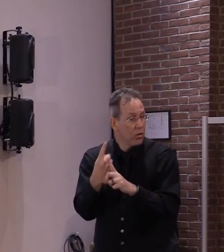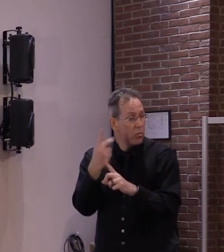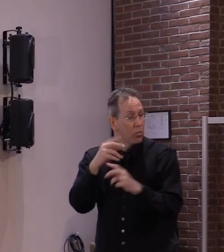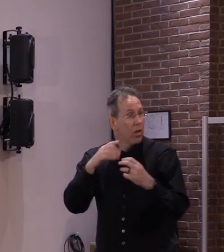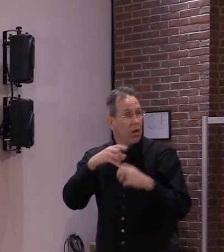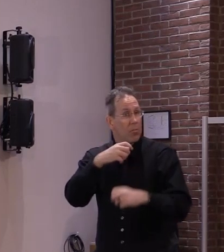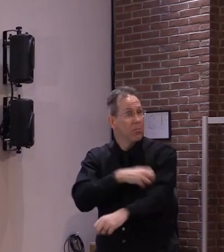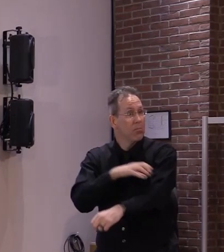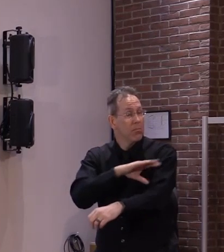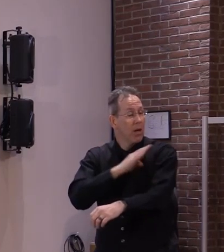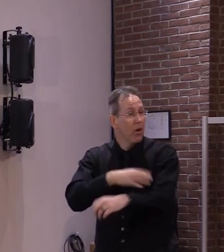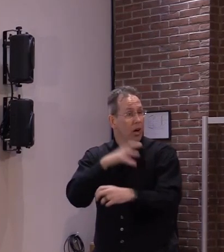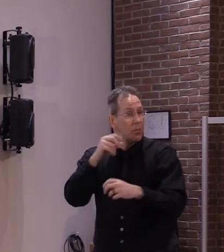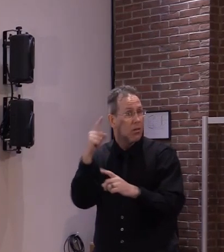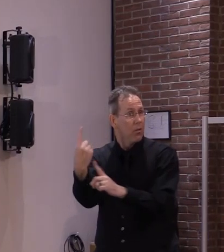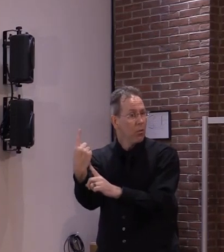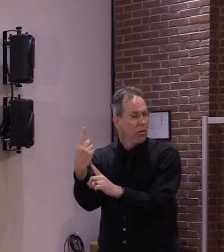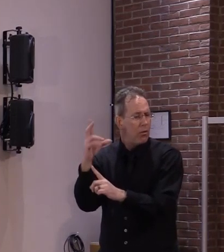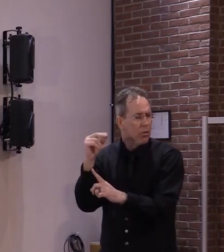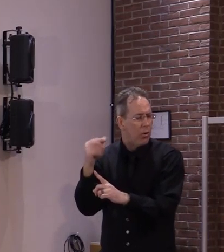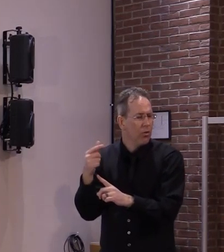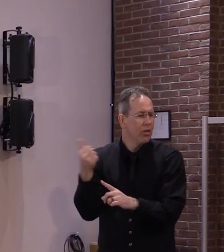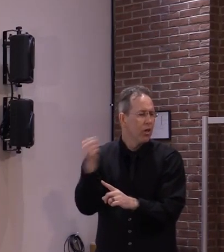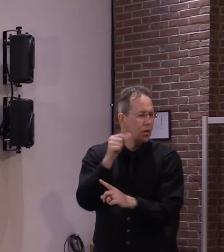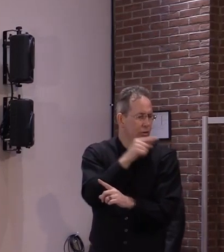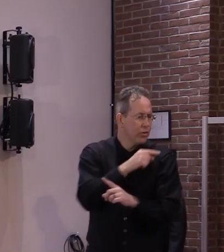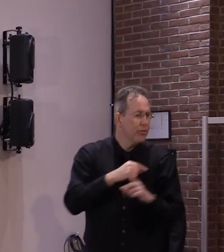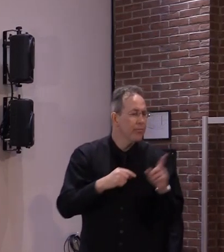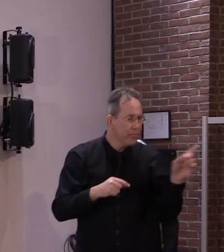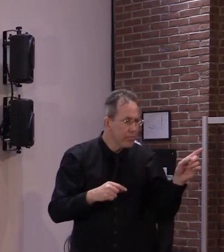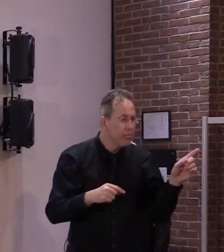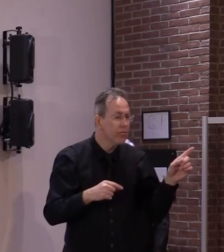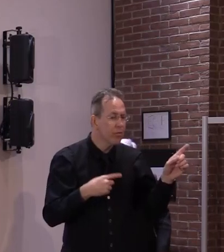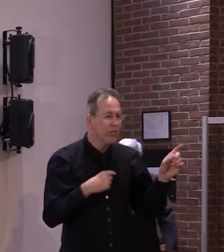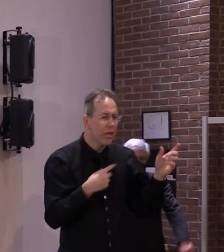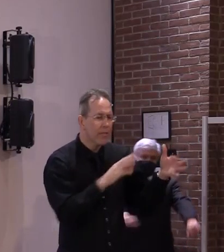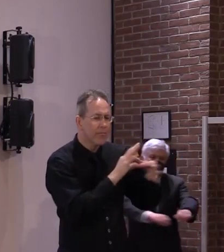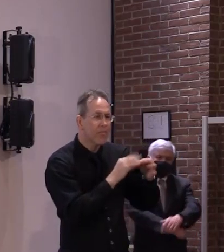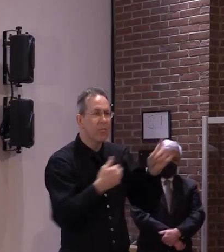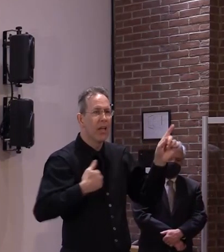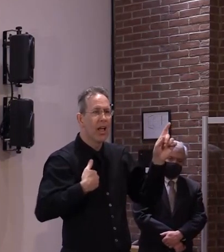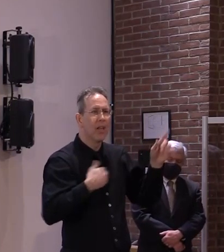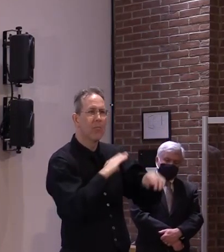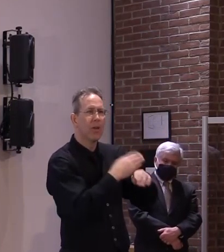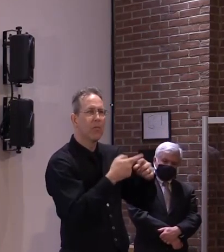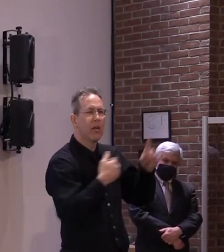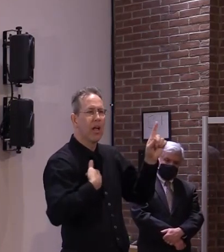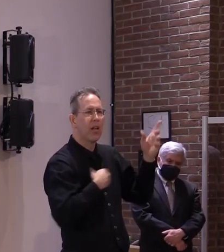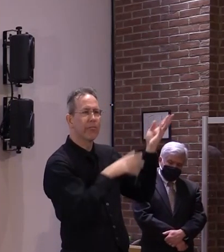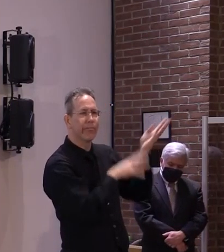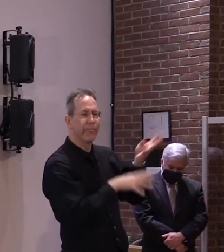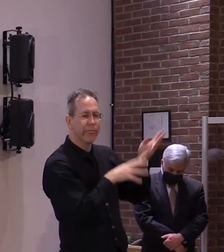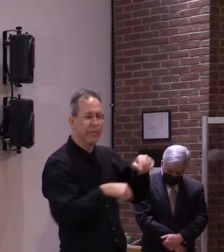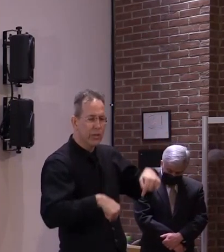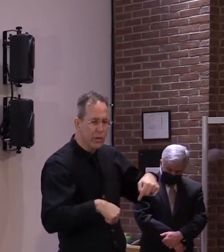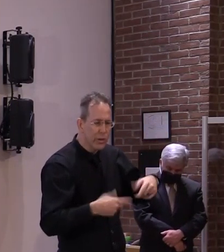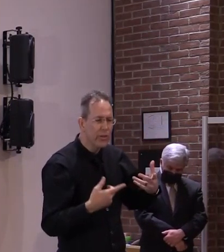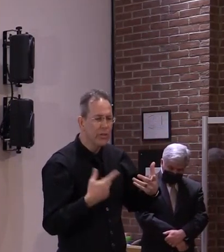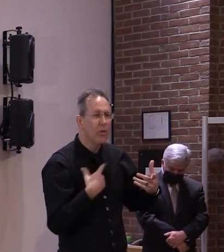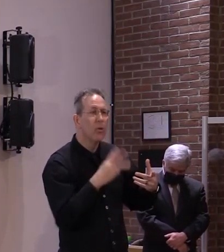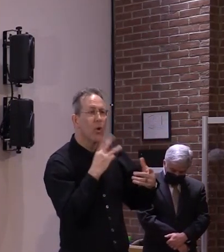due to hydro, which I think is a good thing. But we need to balance that out, and we need to utilize